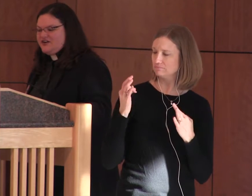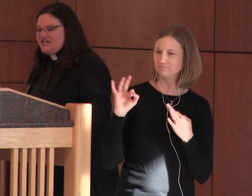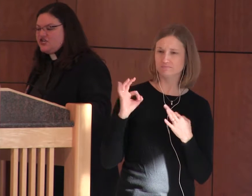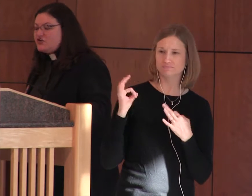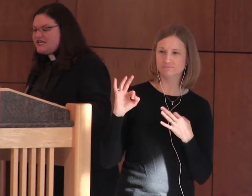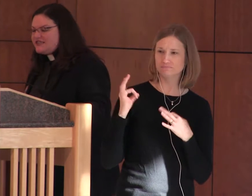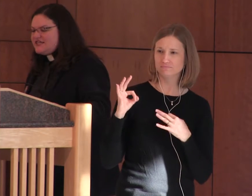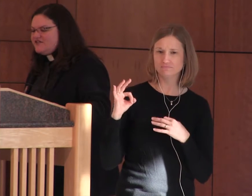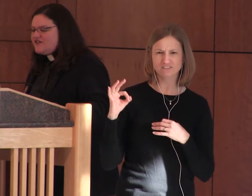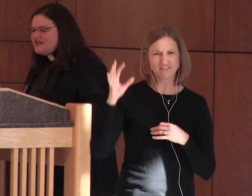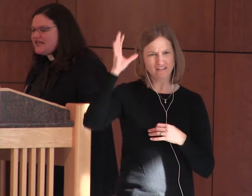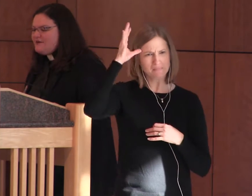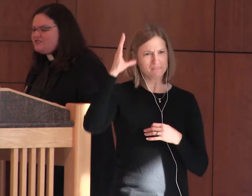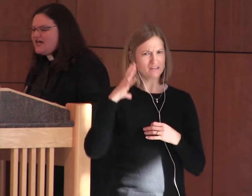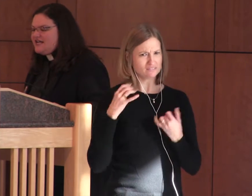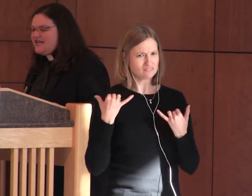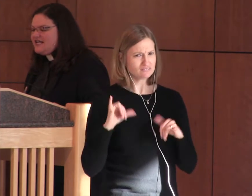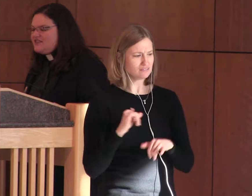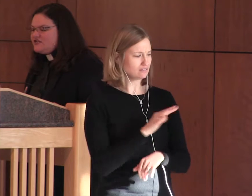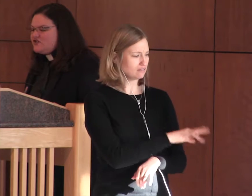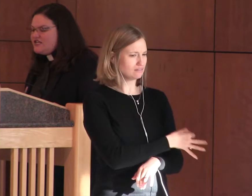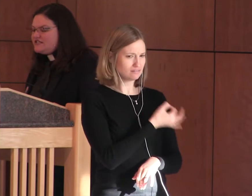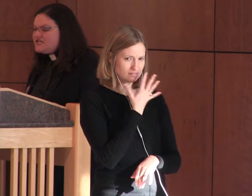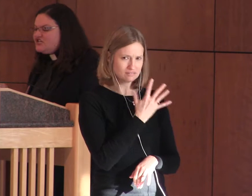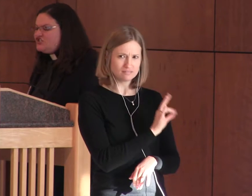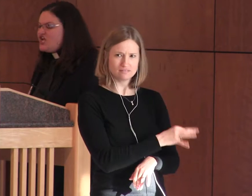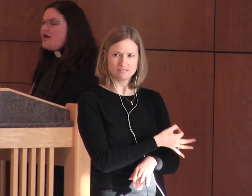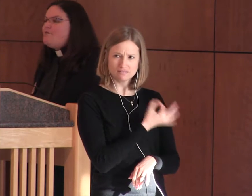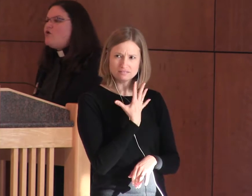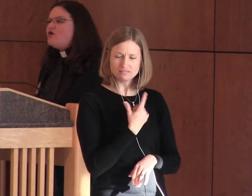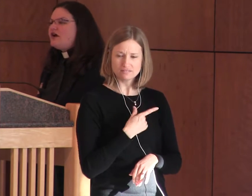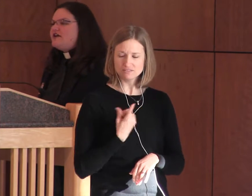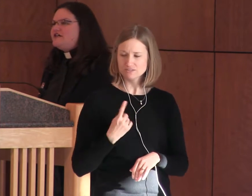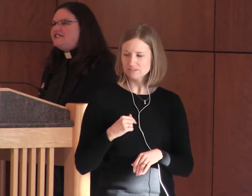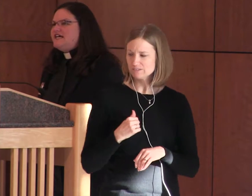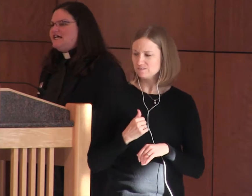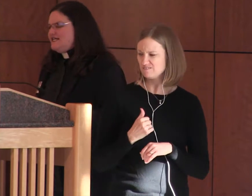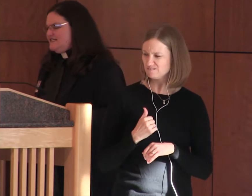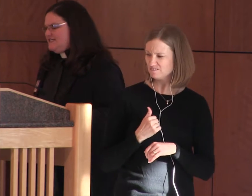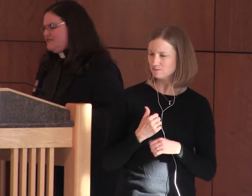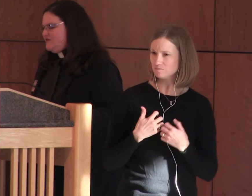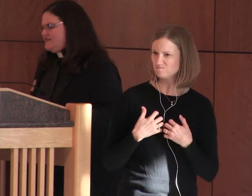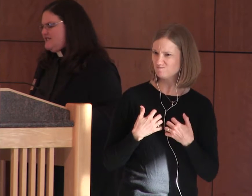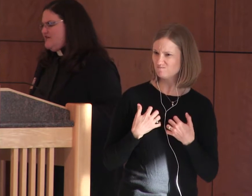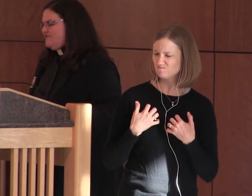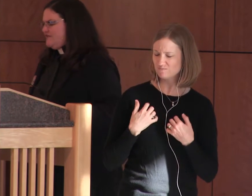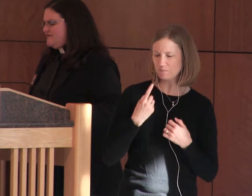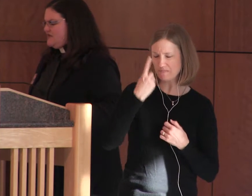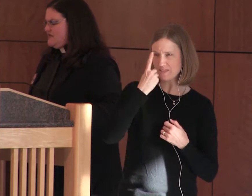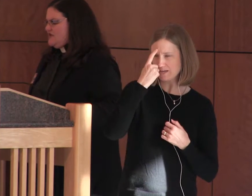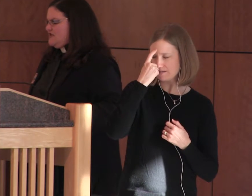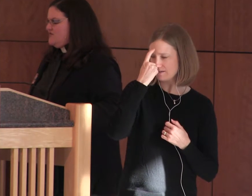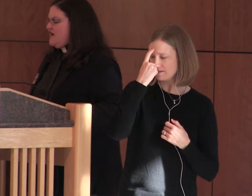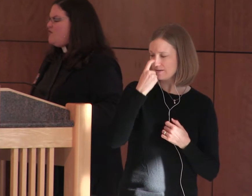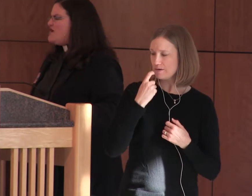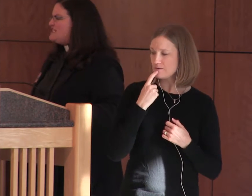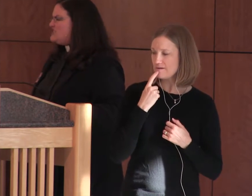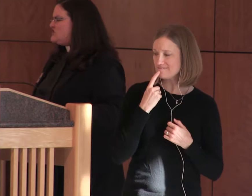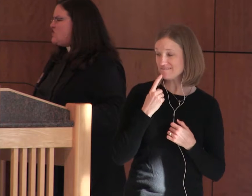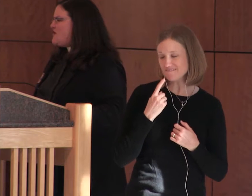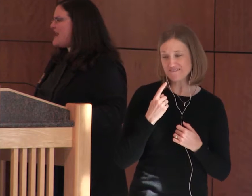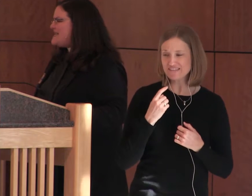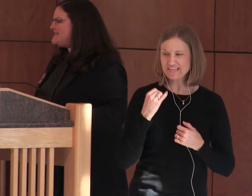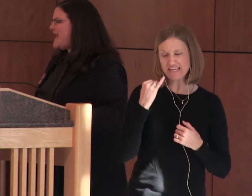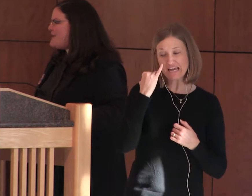As the daring cookie thief kept on eating the cookies, she got more irritated and said to herself, "If I